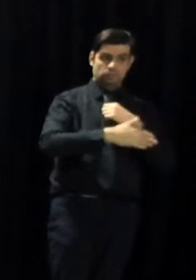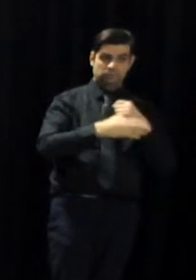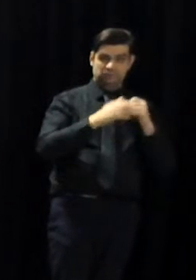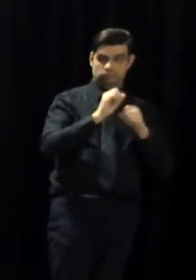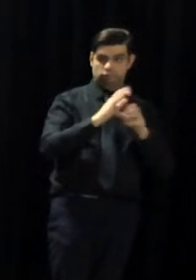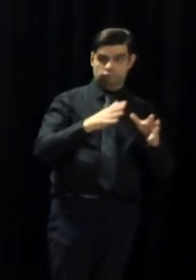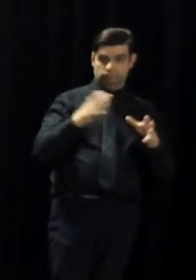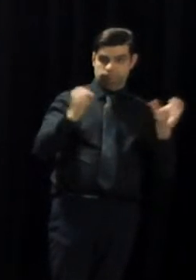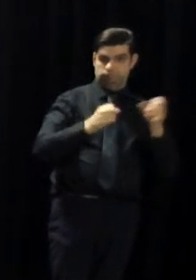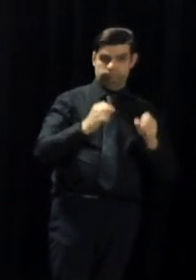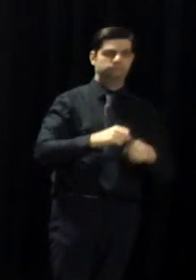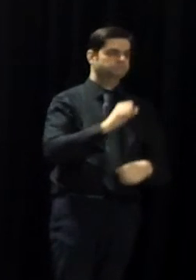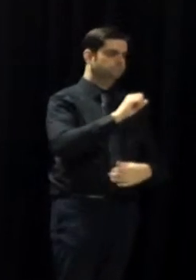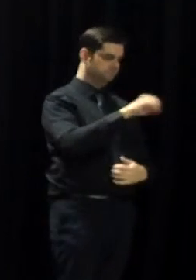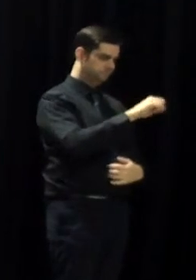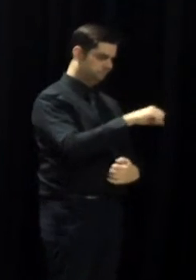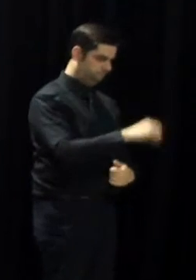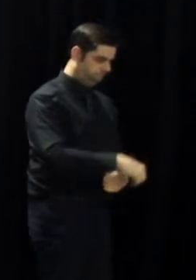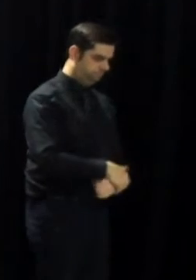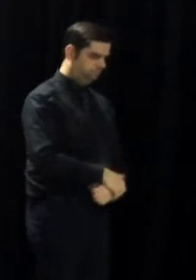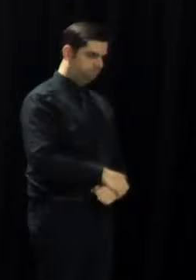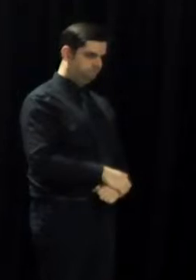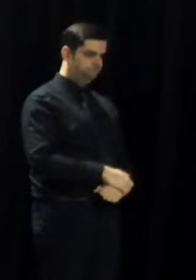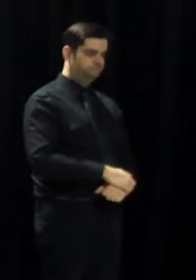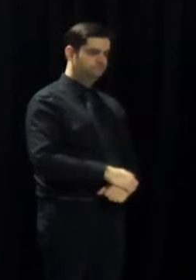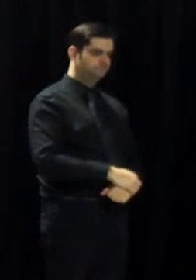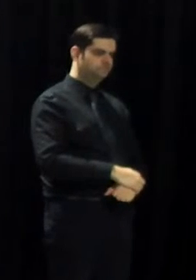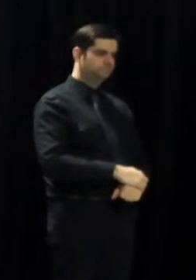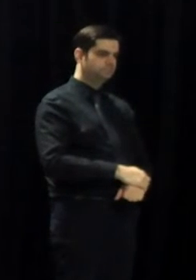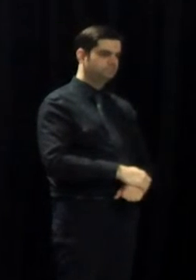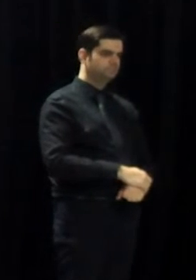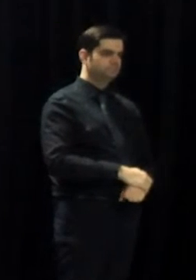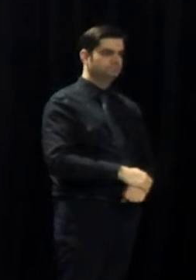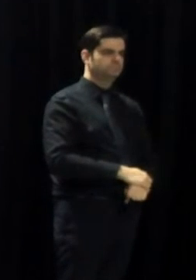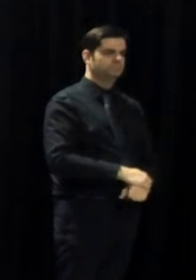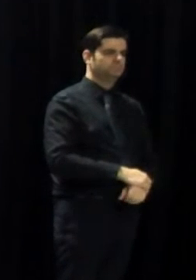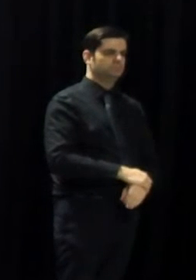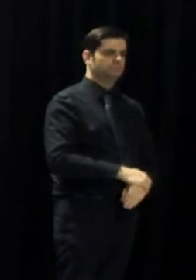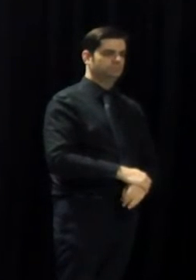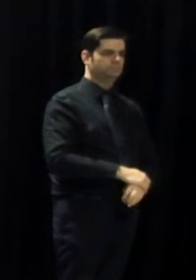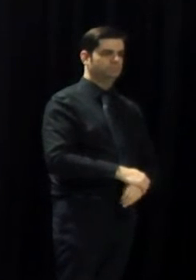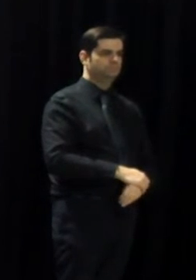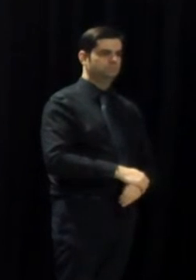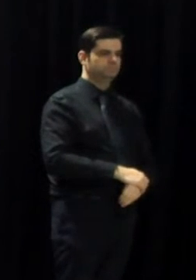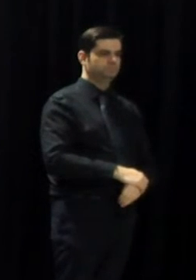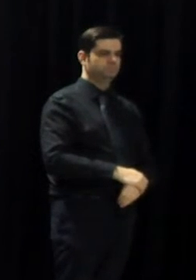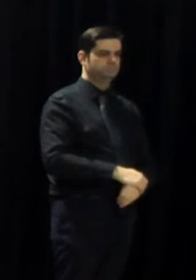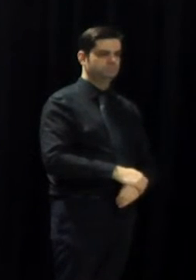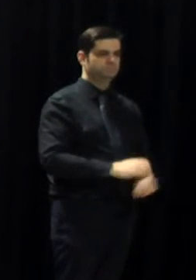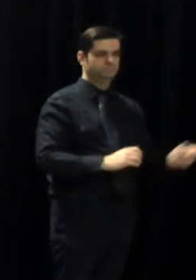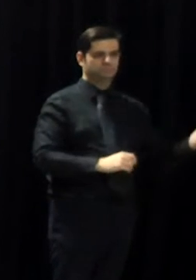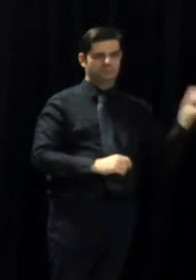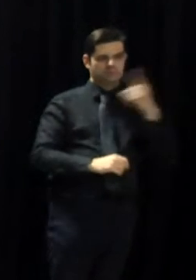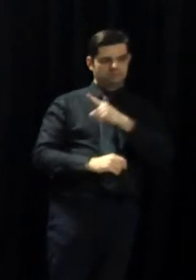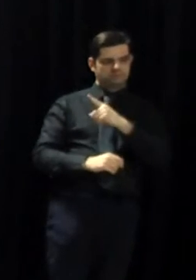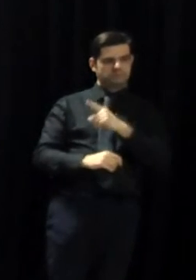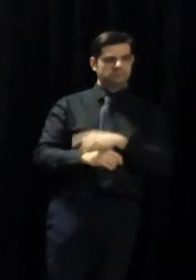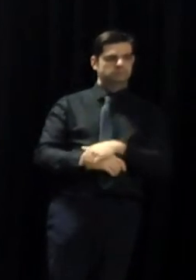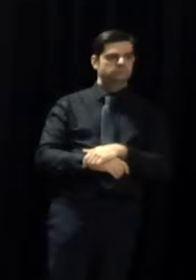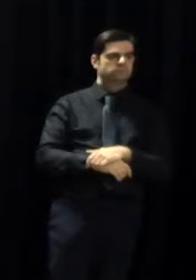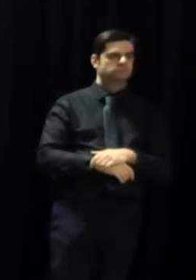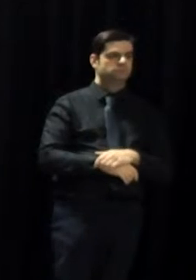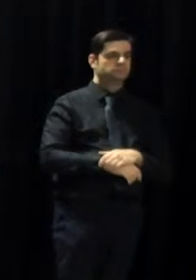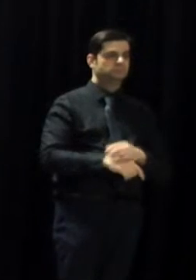to go through the same legal things that every employee has to. You have to sign HIPAA contracts, et